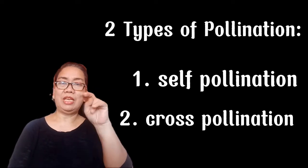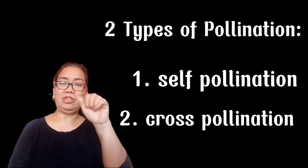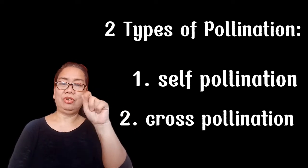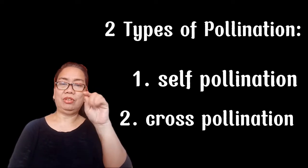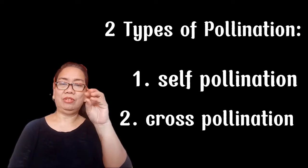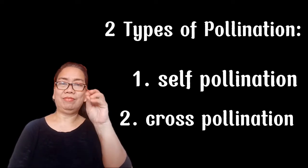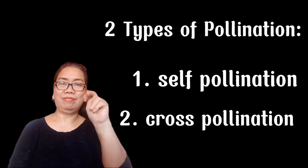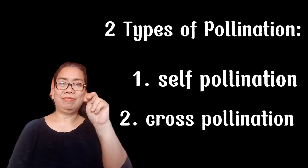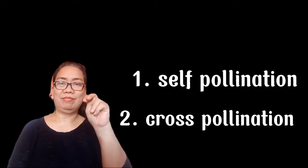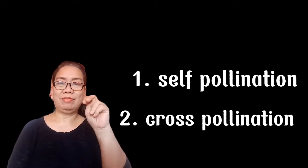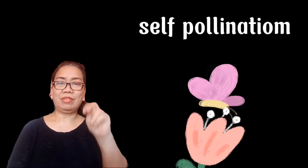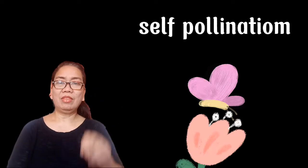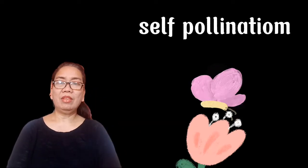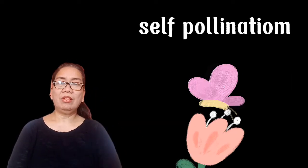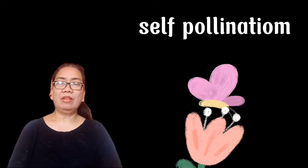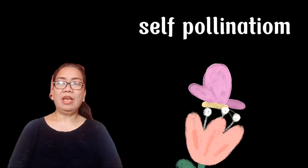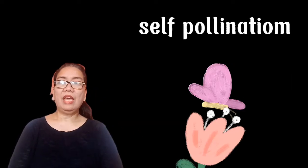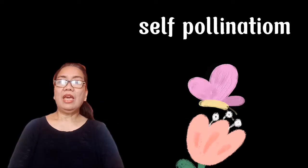cross-pollination.